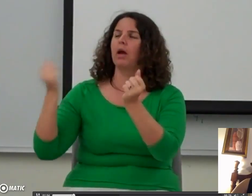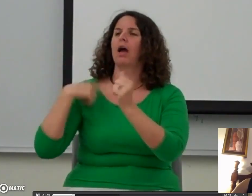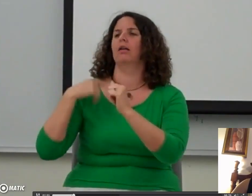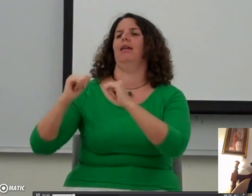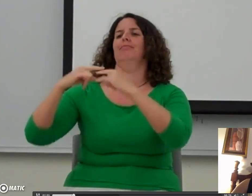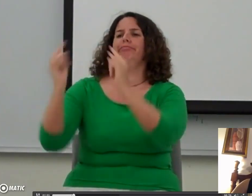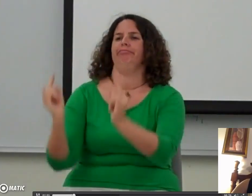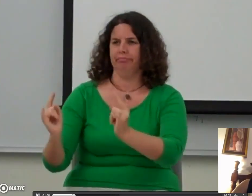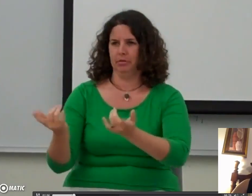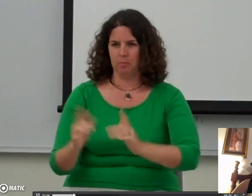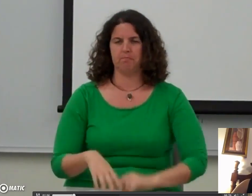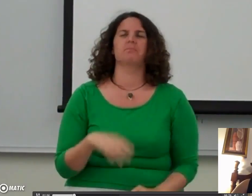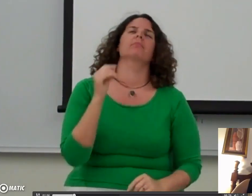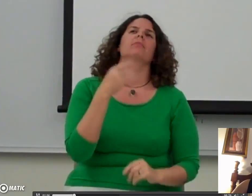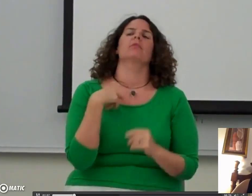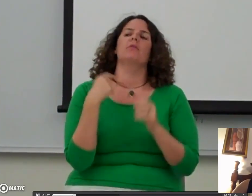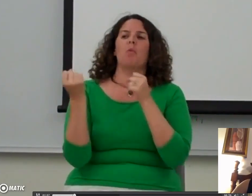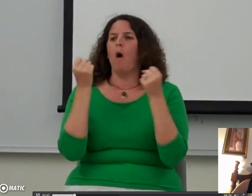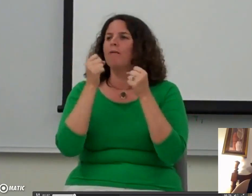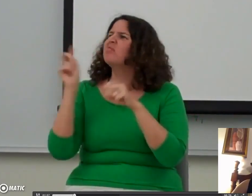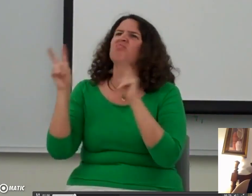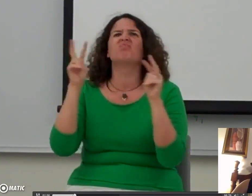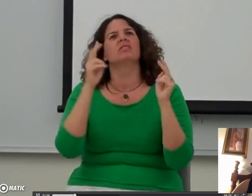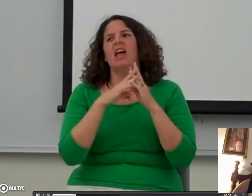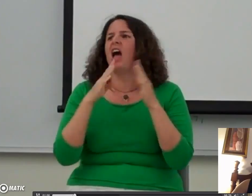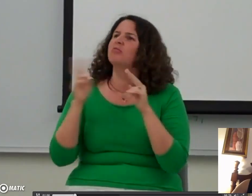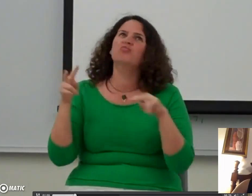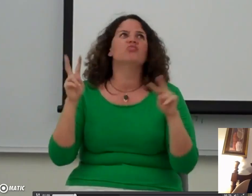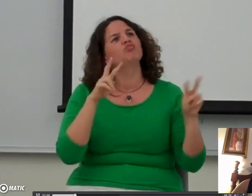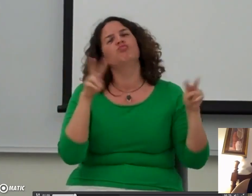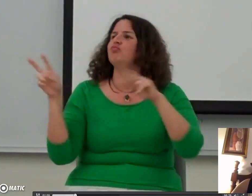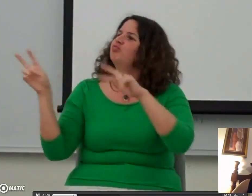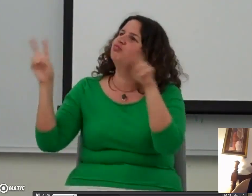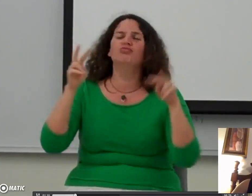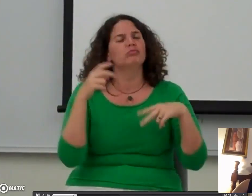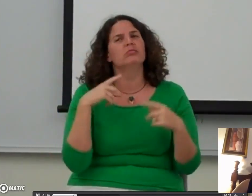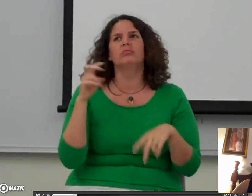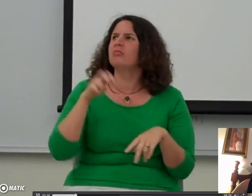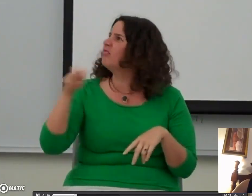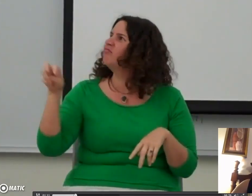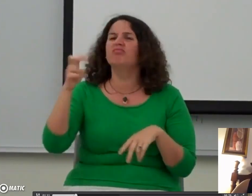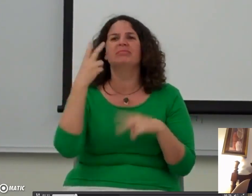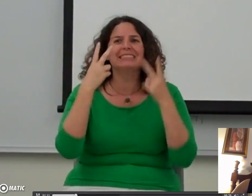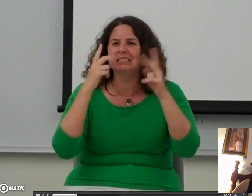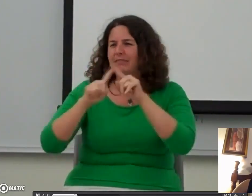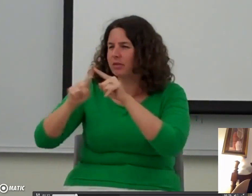I was hoping maybe by that night, I can get back to the camp and the weather will be better. So I decided to just go around and sightsee, see the